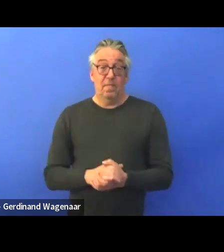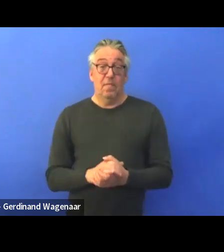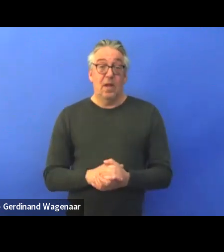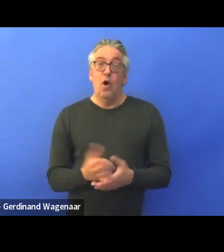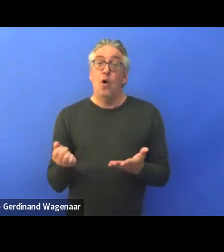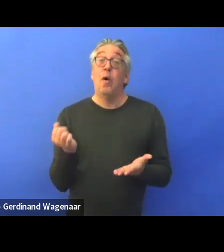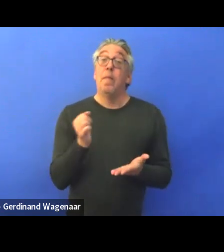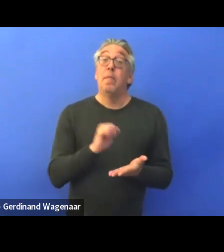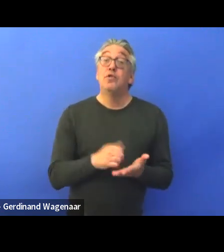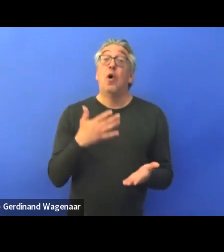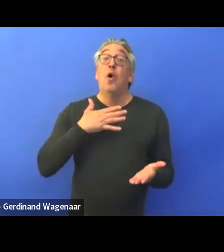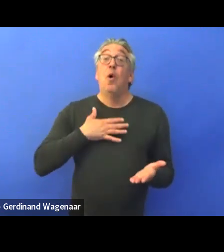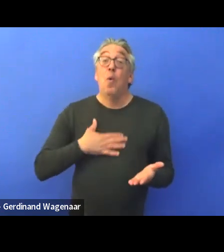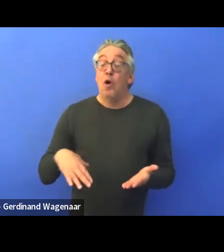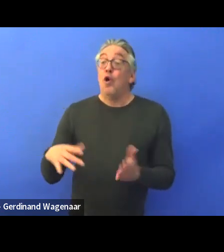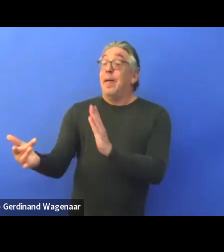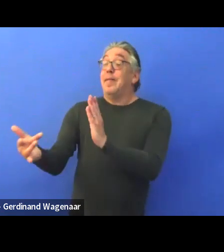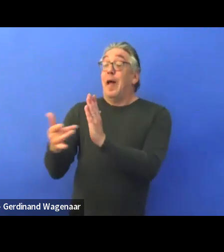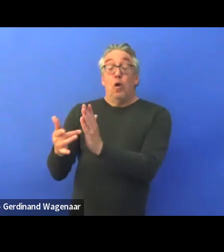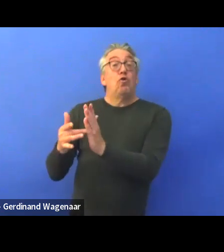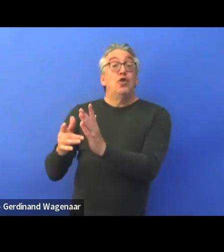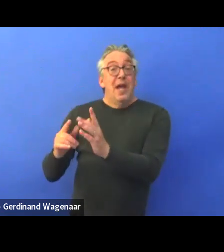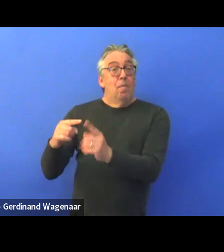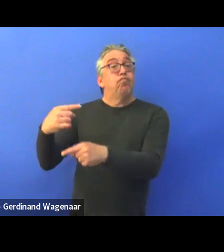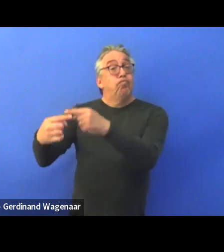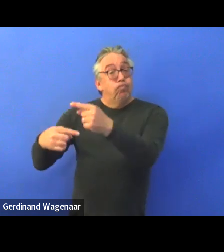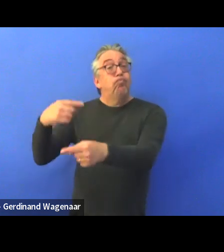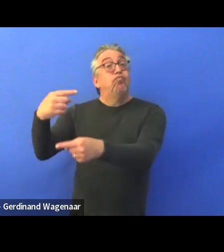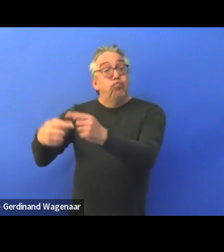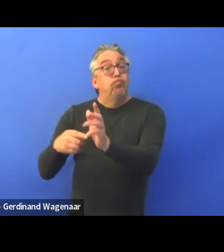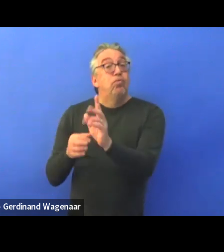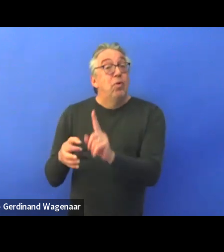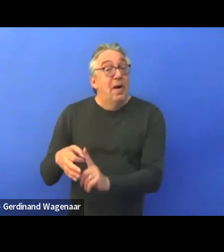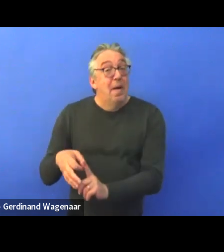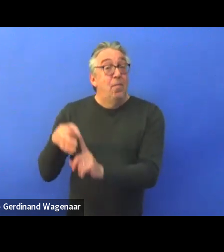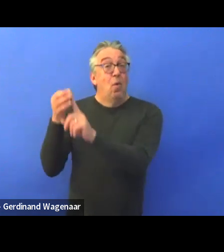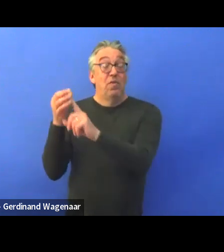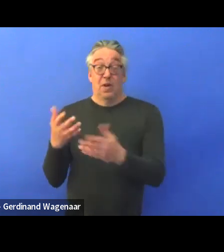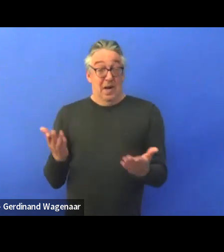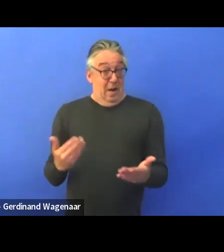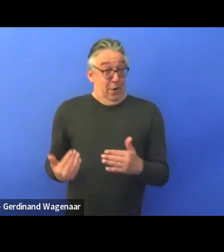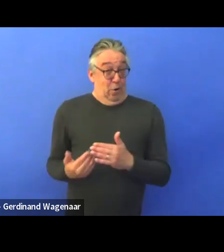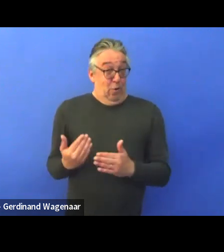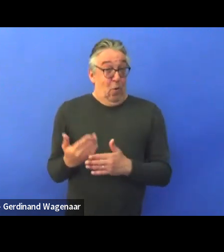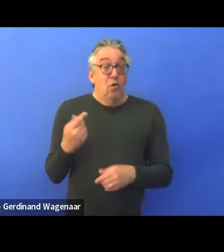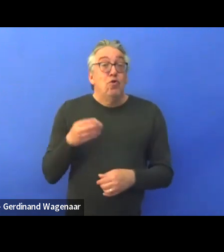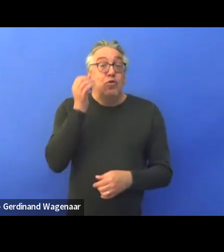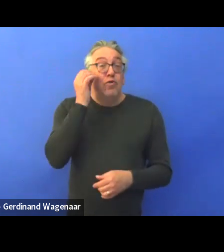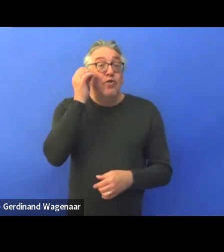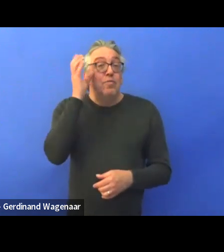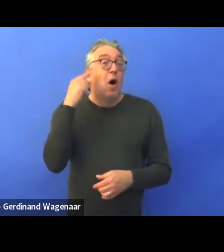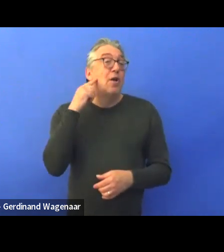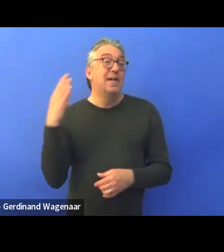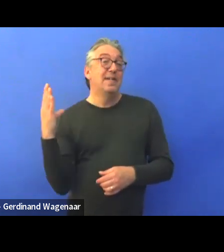that will evolve with newer technologies as they come along, so our smart speakers and so on. So the